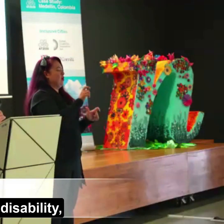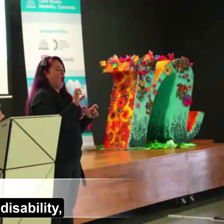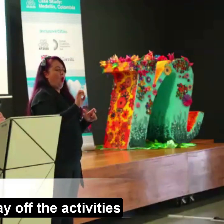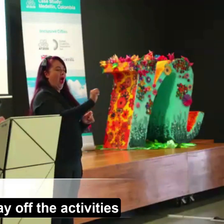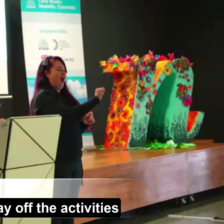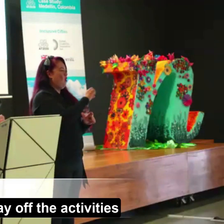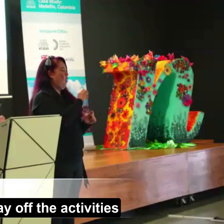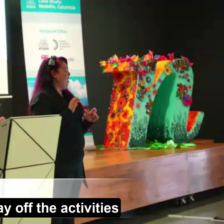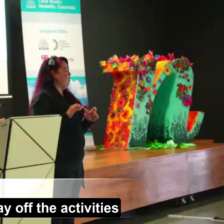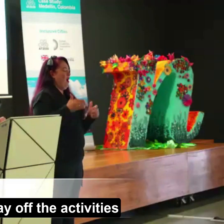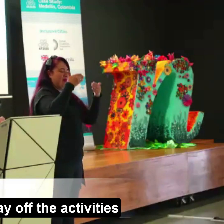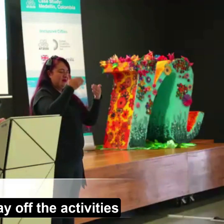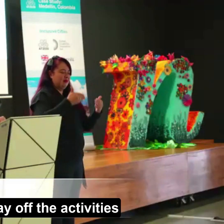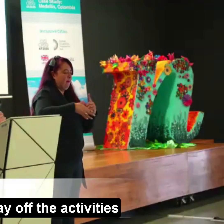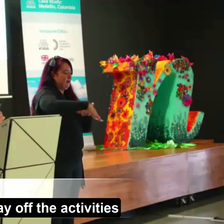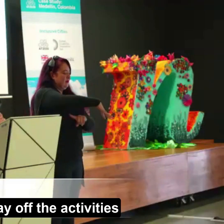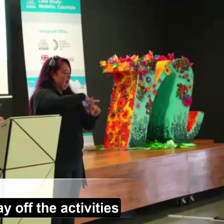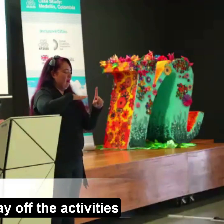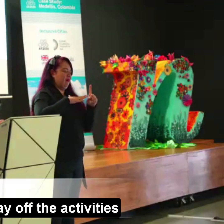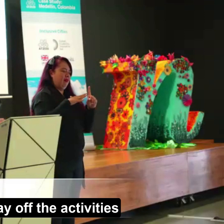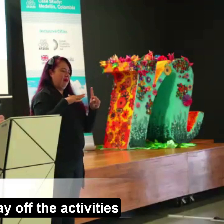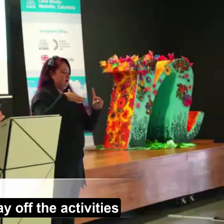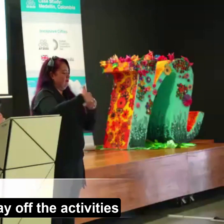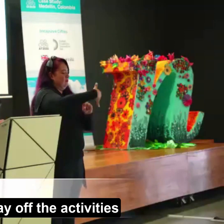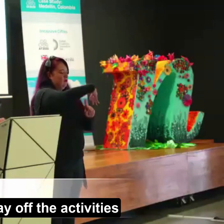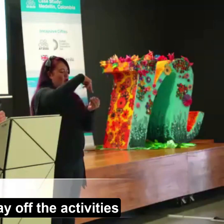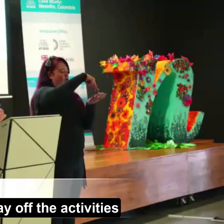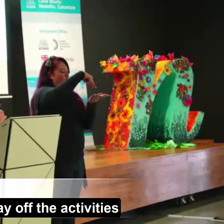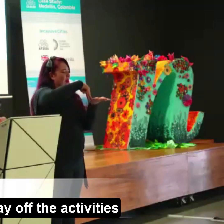with a disability. This